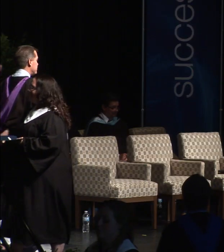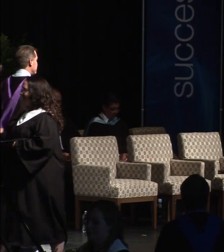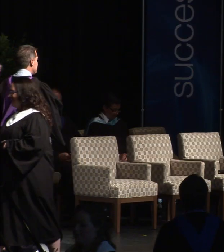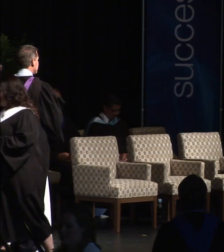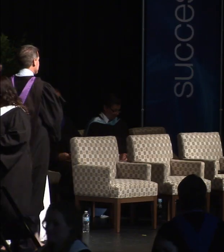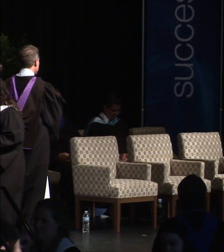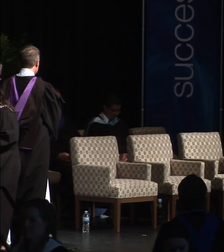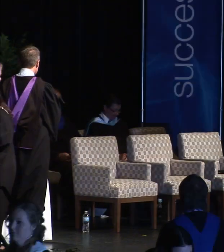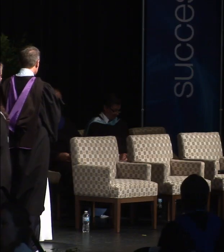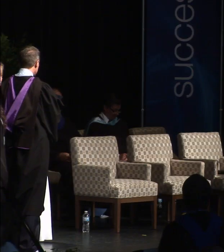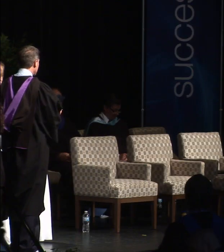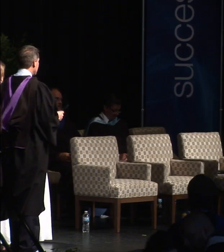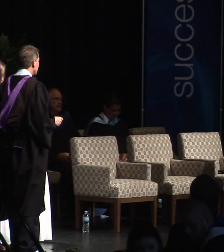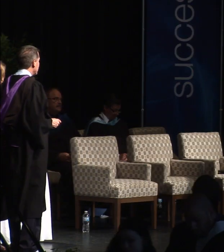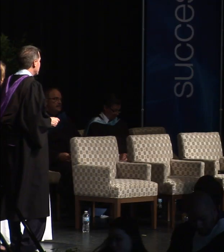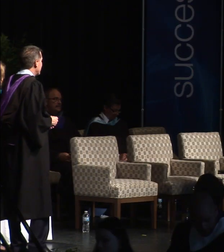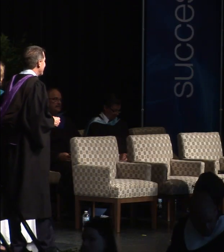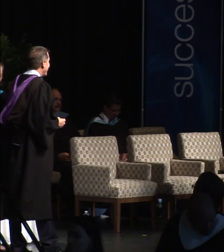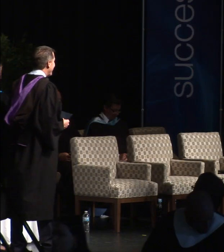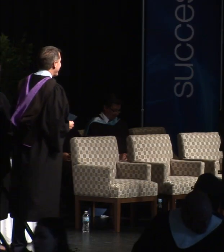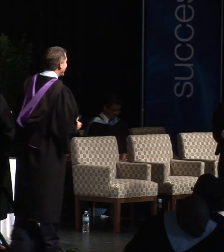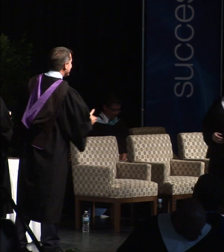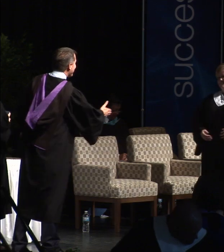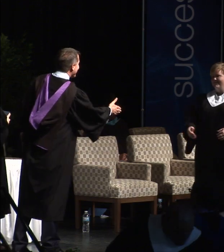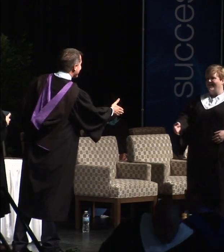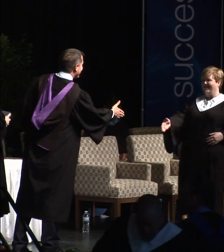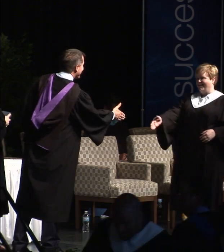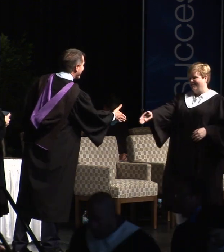Elizabeth Margaret McKinnon Honors.